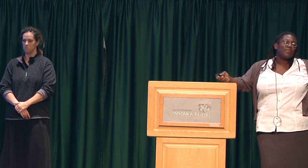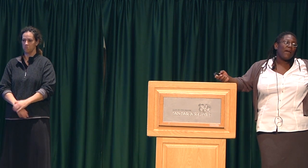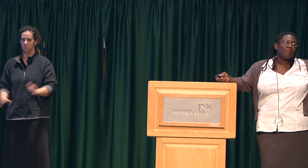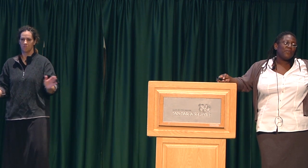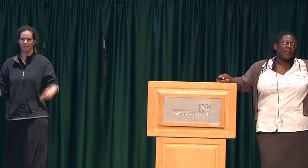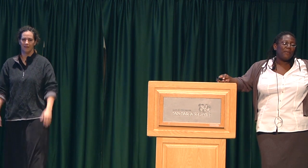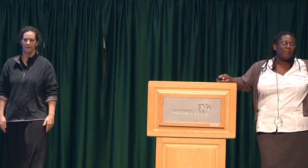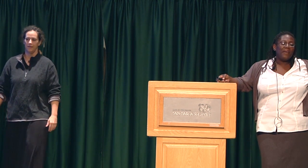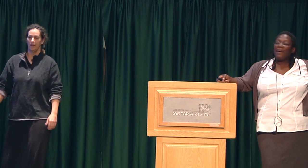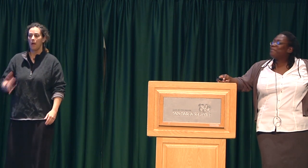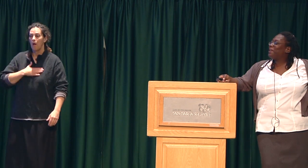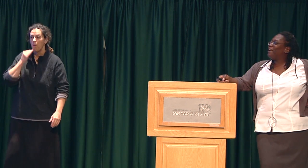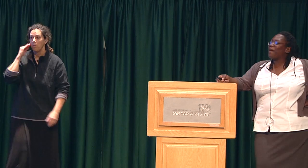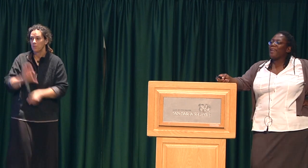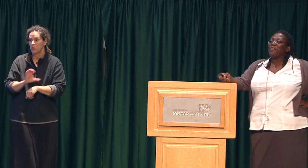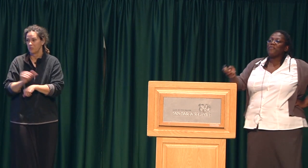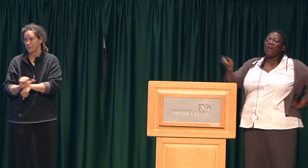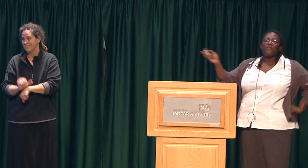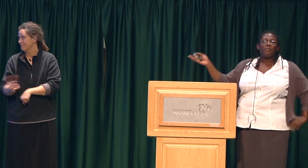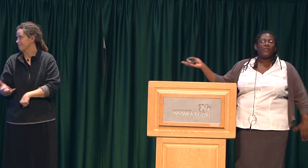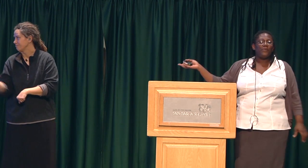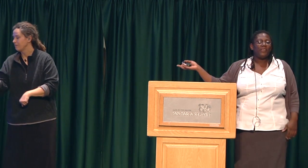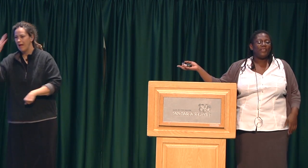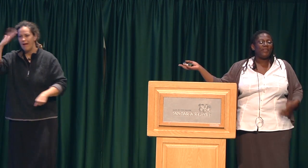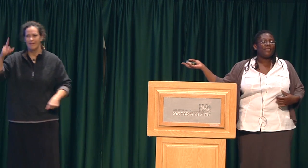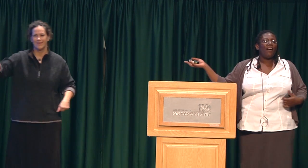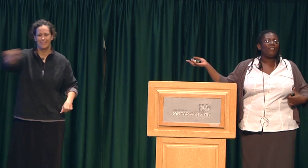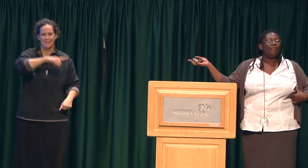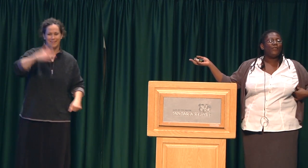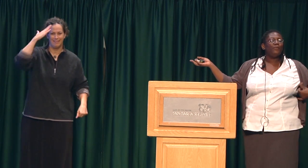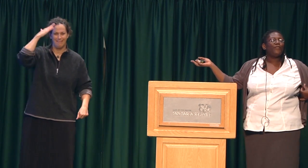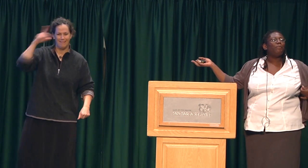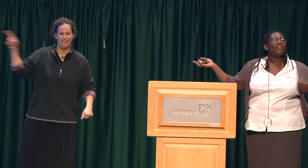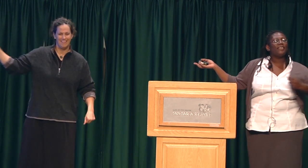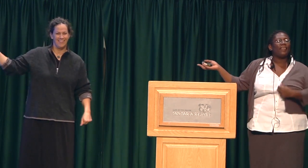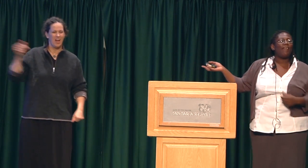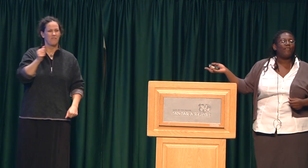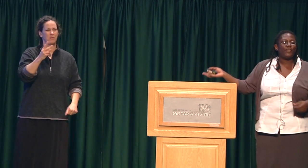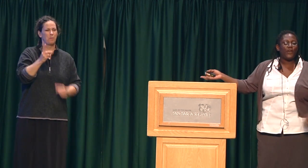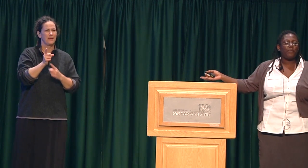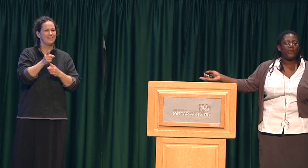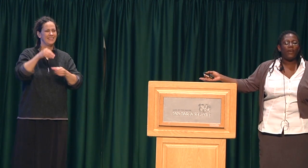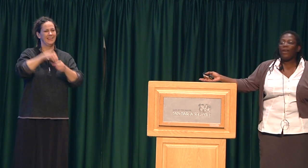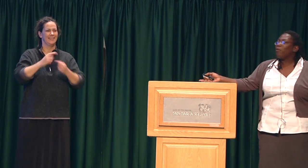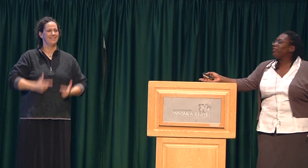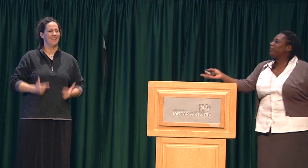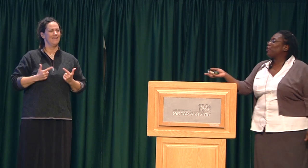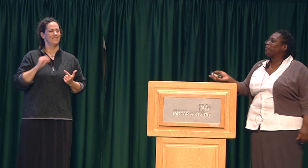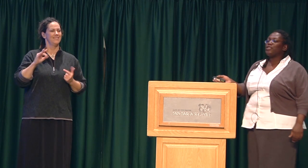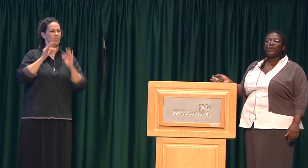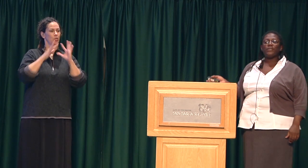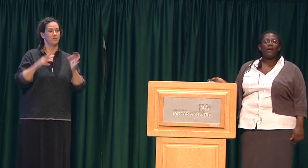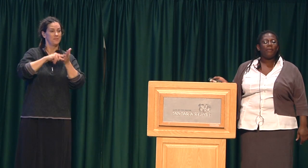Well, it works on my computer at home. But I don't know if you all are familiar with this, but it's called a few minutes in the life of an interpreter, where